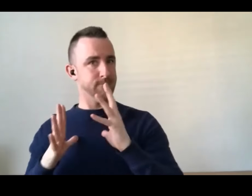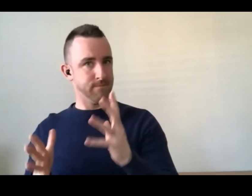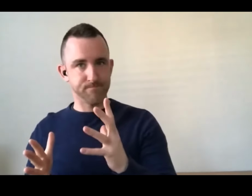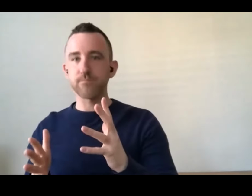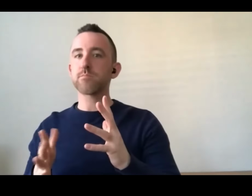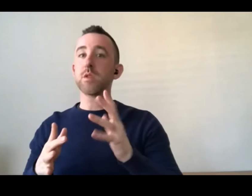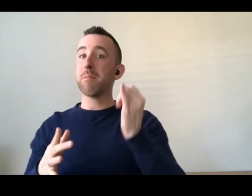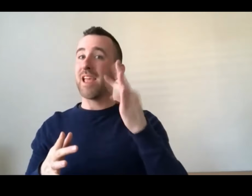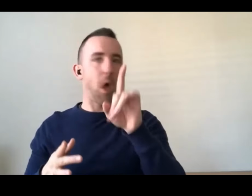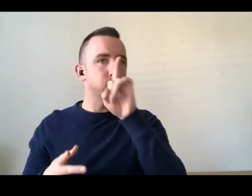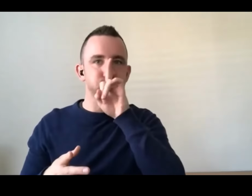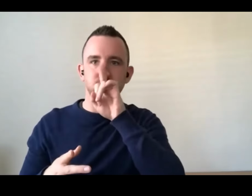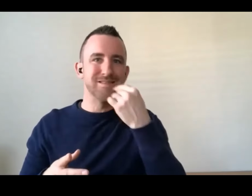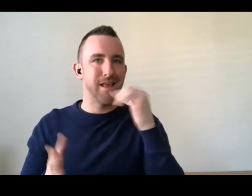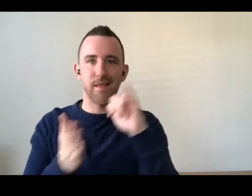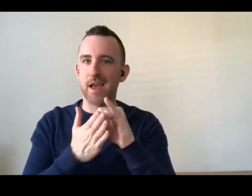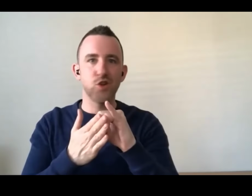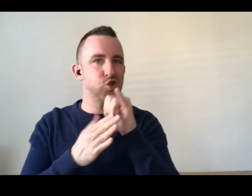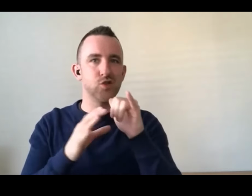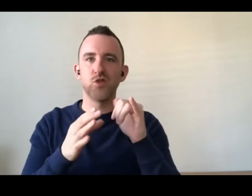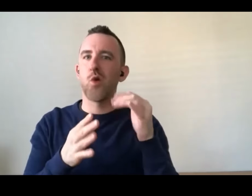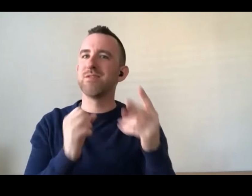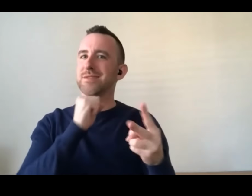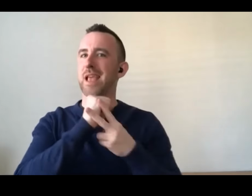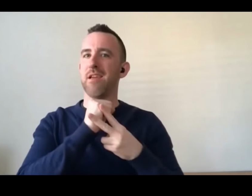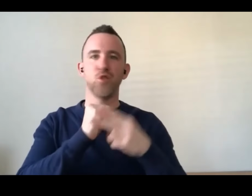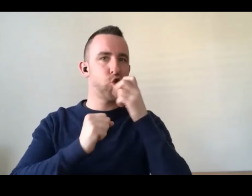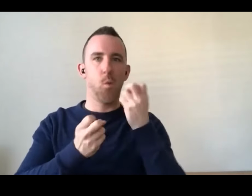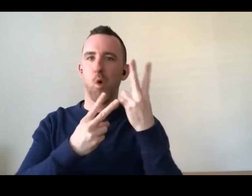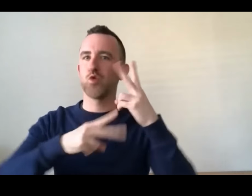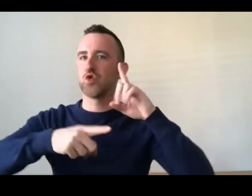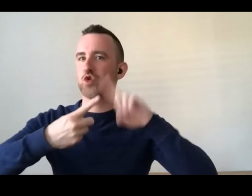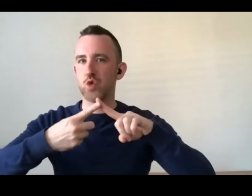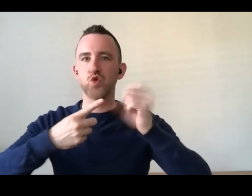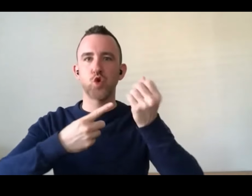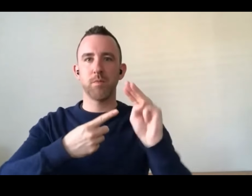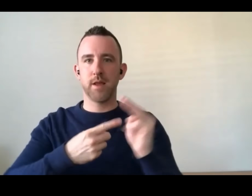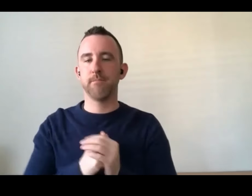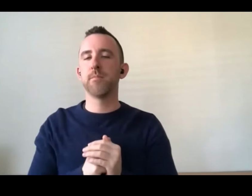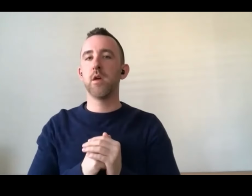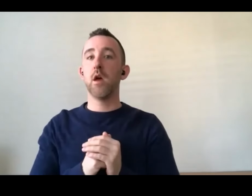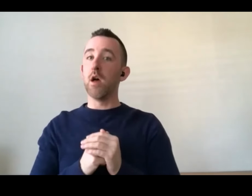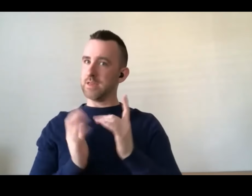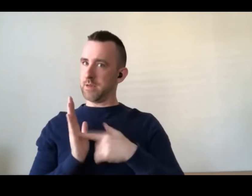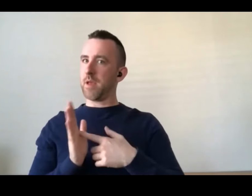But if it doesn't say that, don't do it. Don't post it. There will be time when you can see